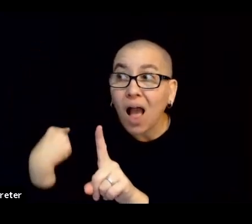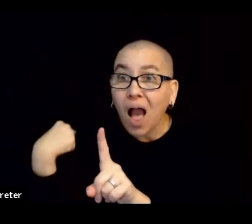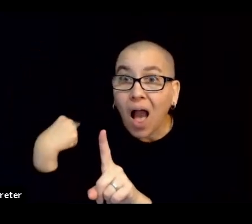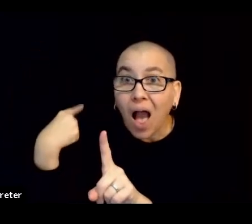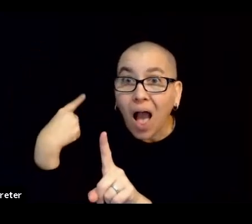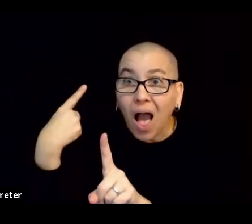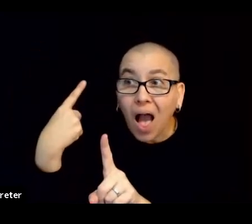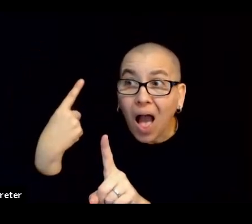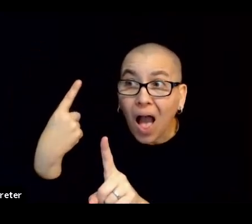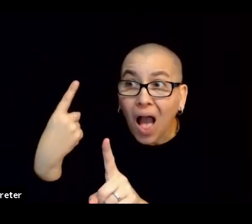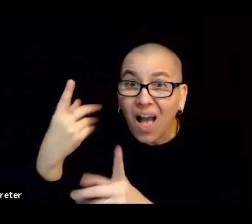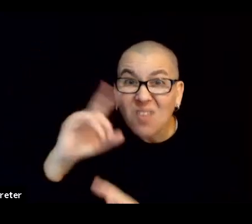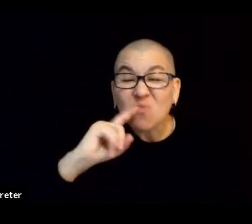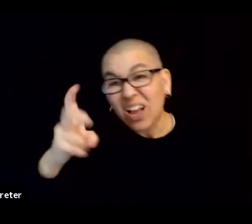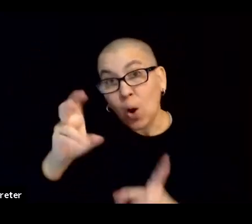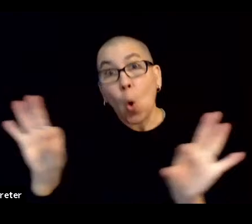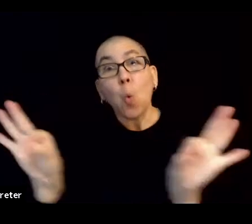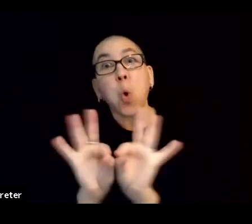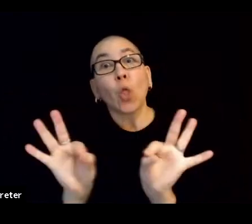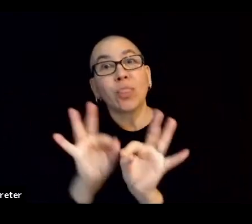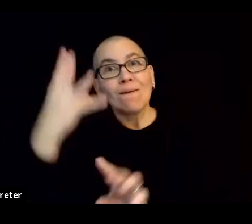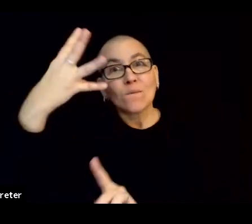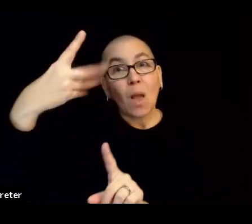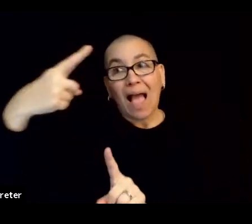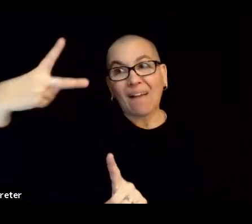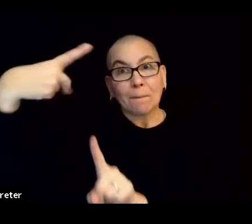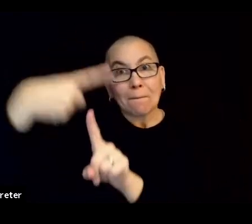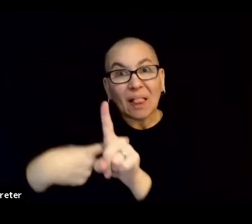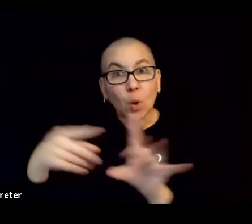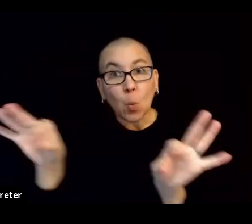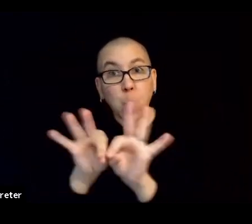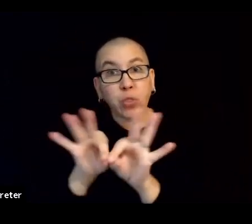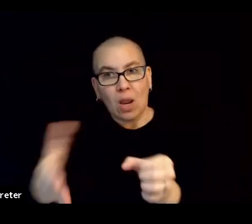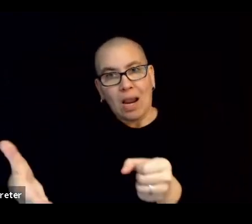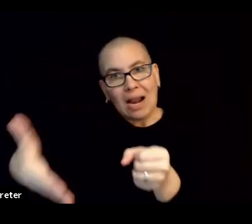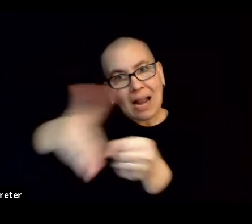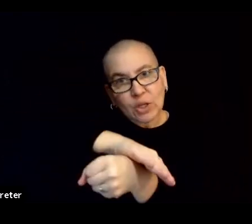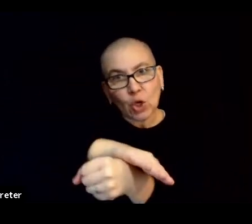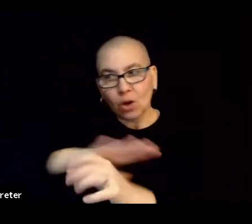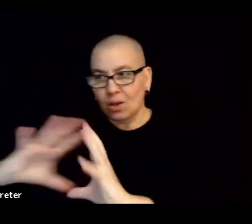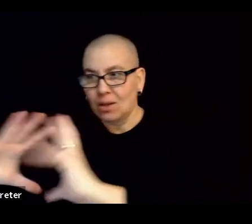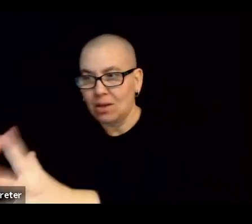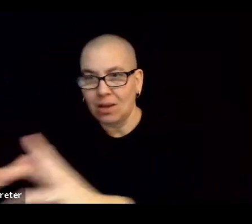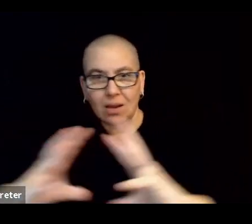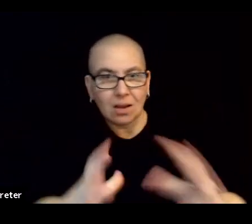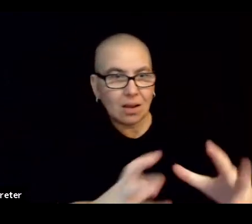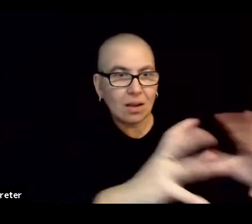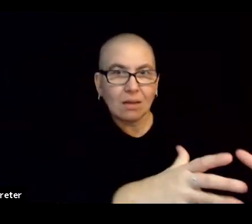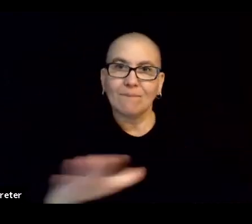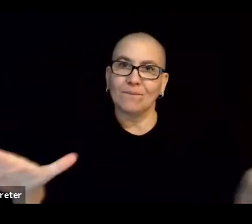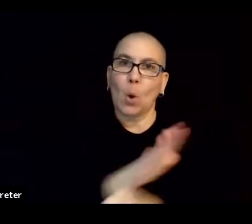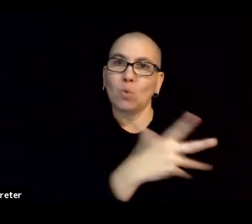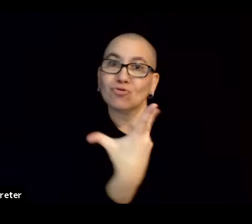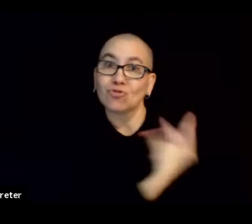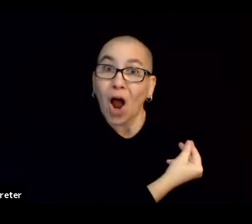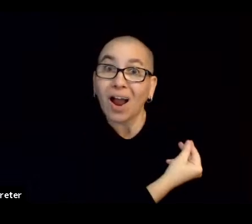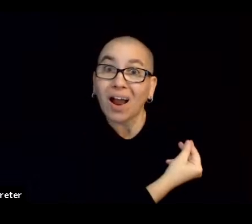months to get through this newly eligible set of Minnesotans. And I also do want to comment, though,